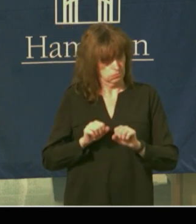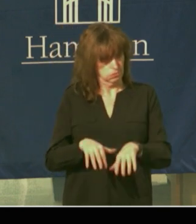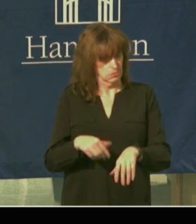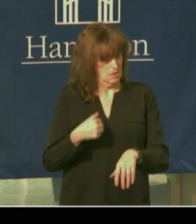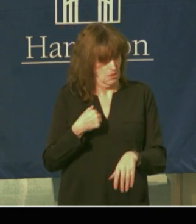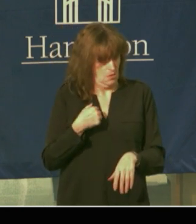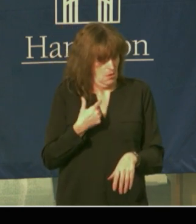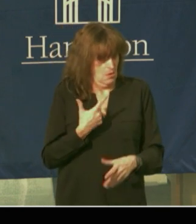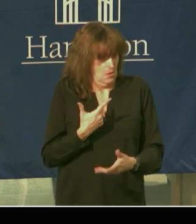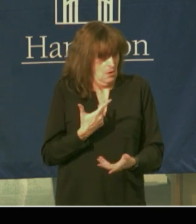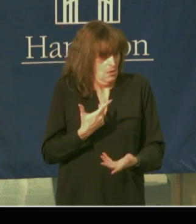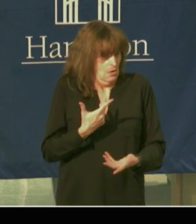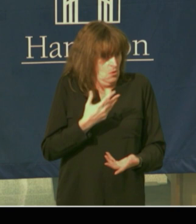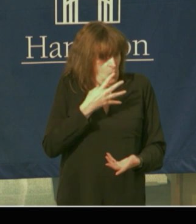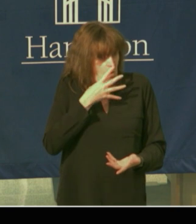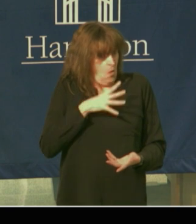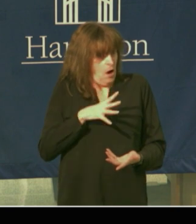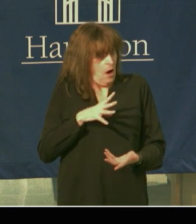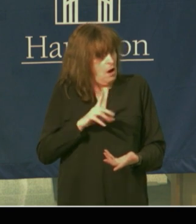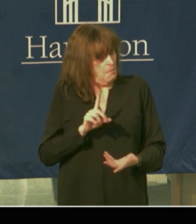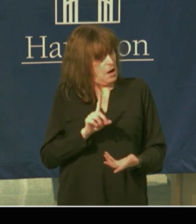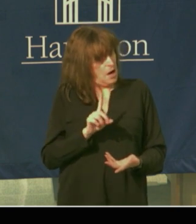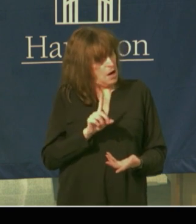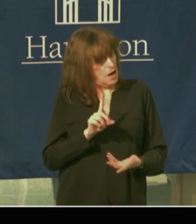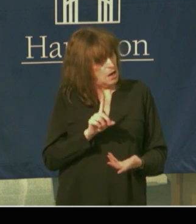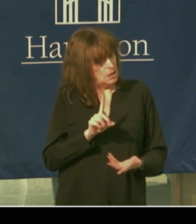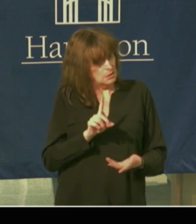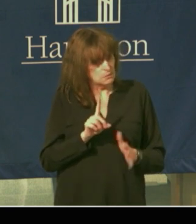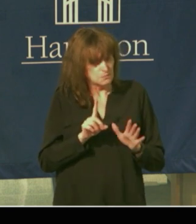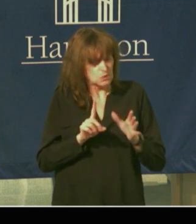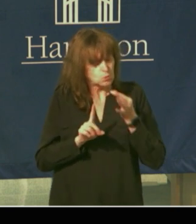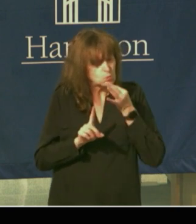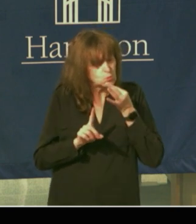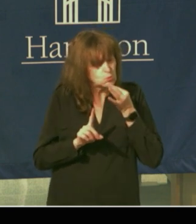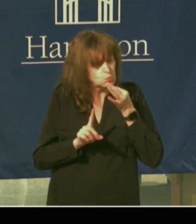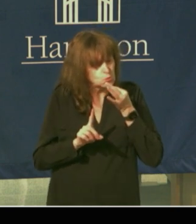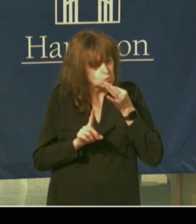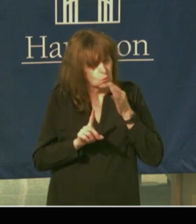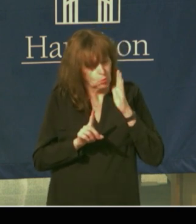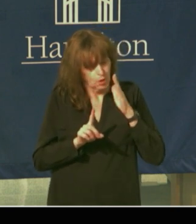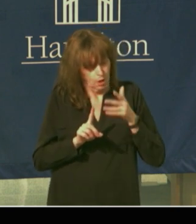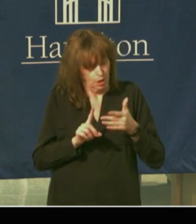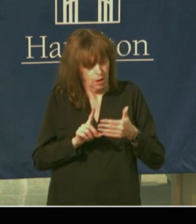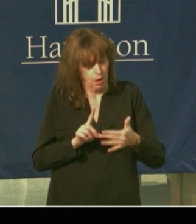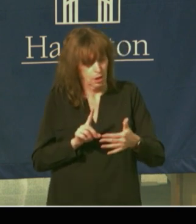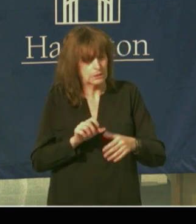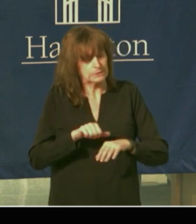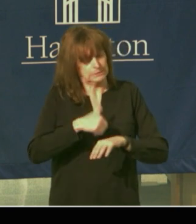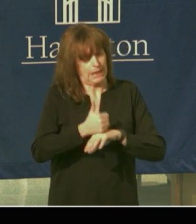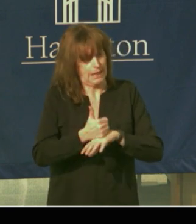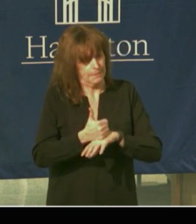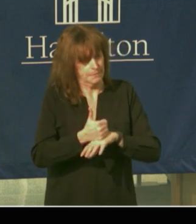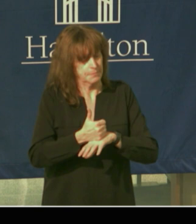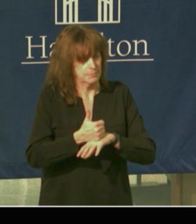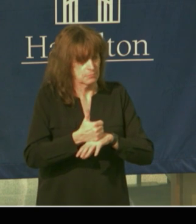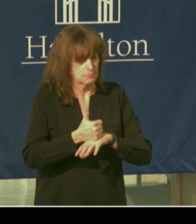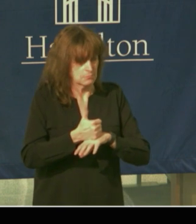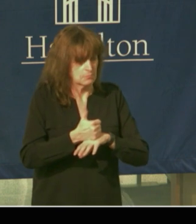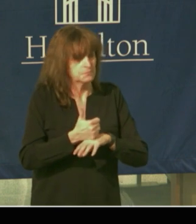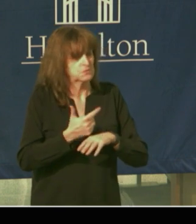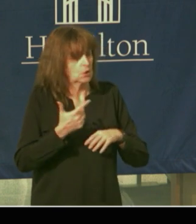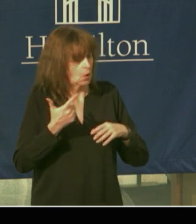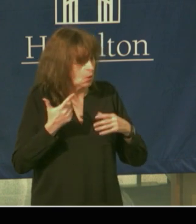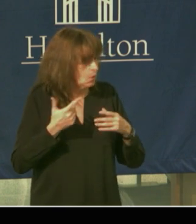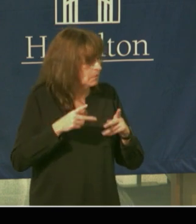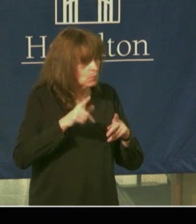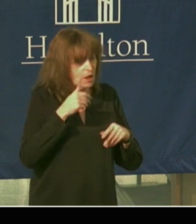people, I guess when you're at home with all that social isolation, people are finally getting to their garages and to their basements and deciding it's time to do a bit of